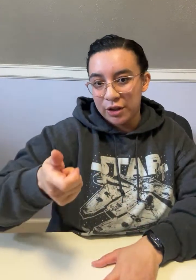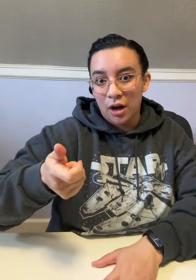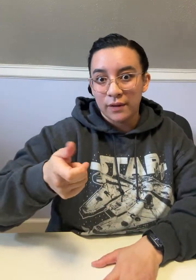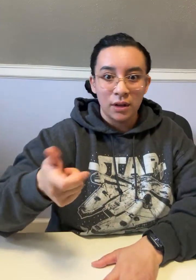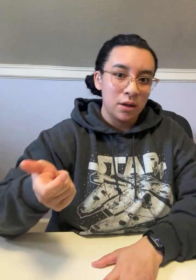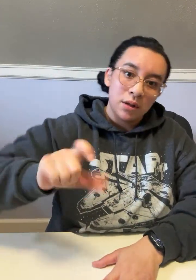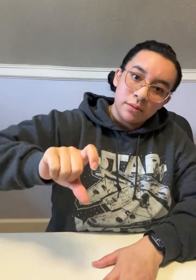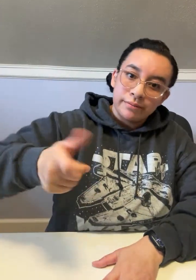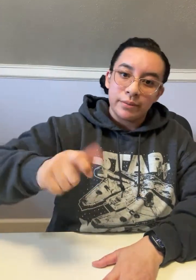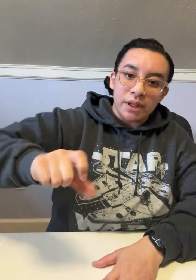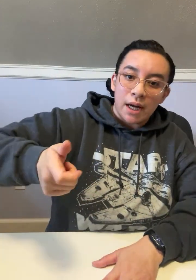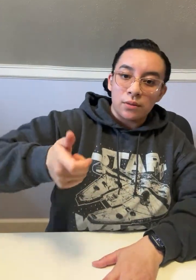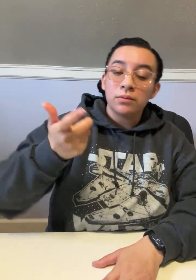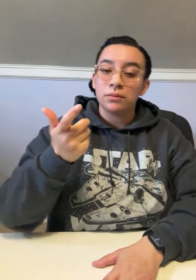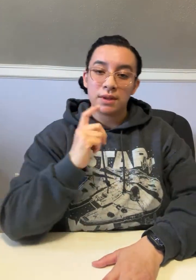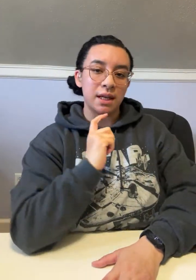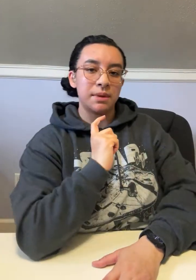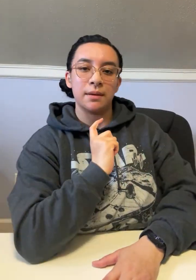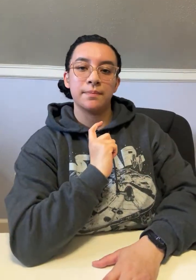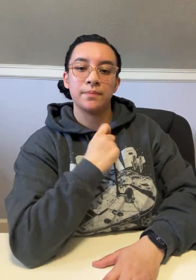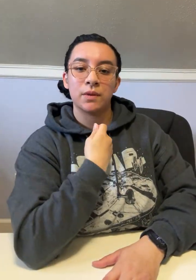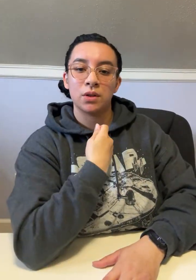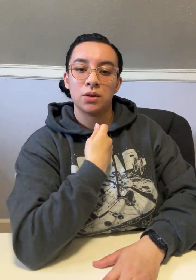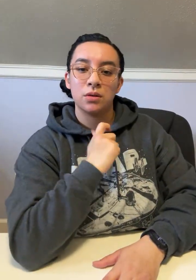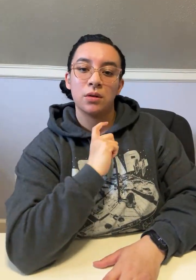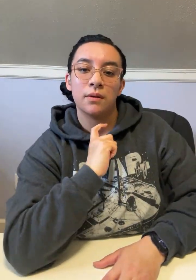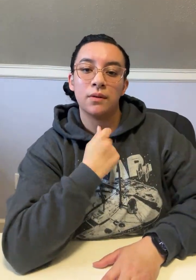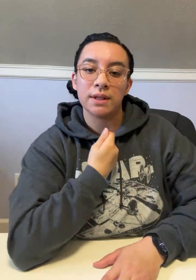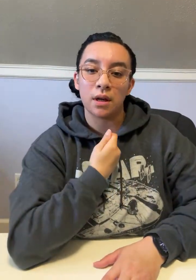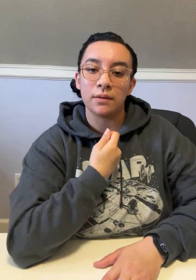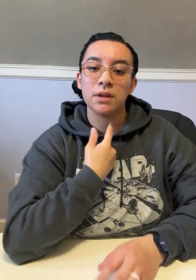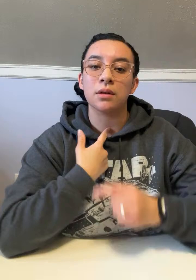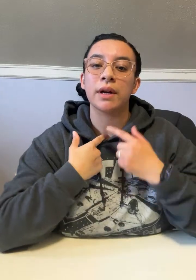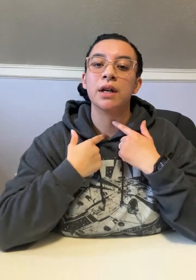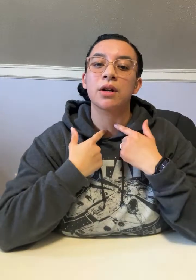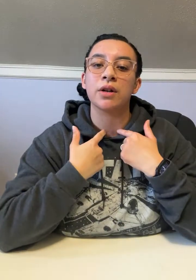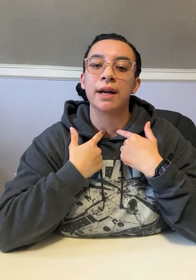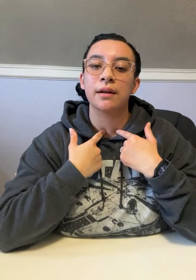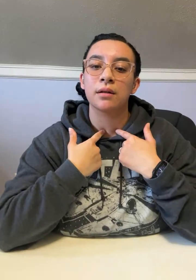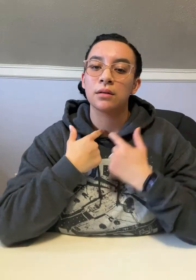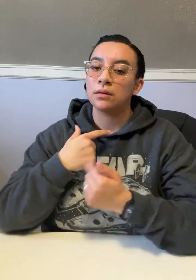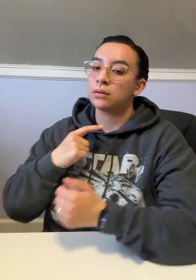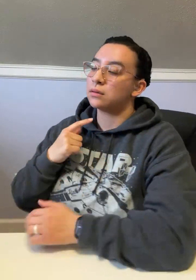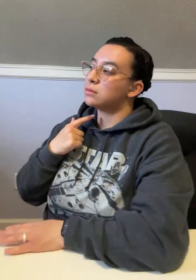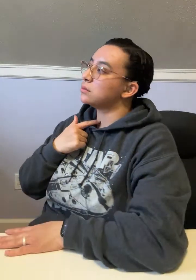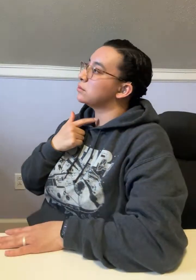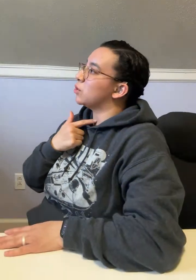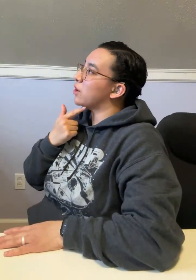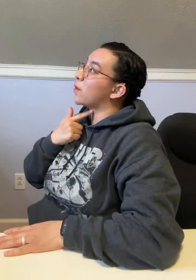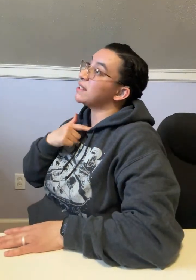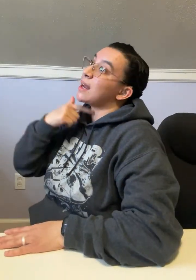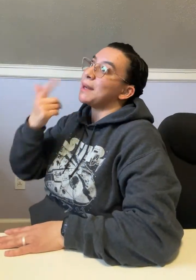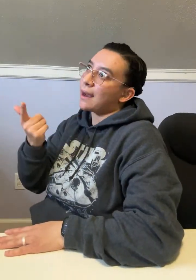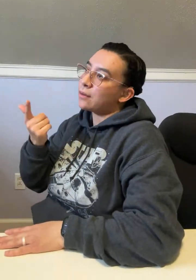off, put it down. Same thing. Voice off. So right here on your neck, where your voice coming out.